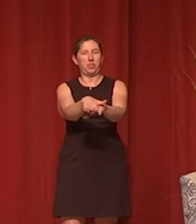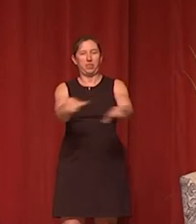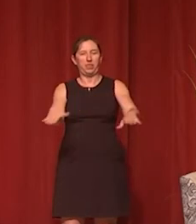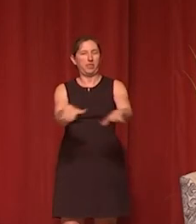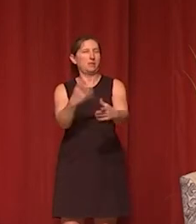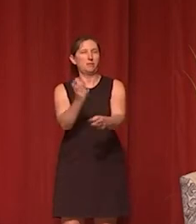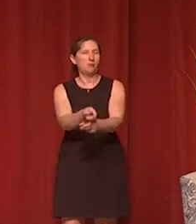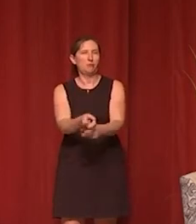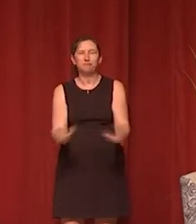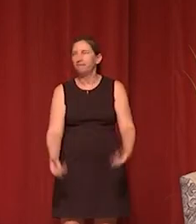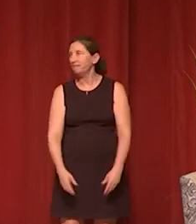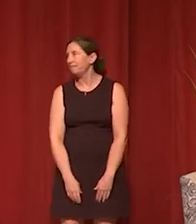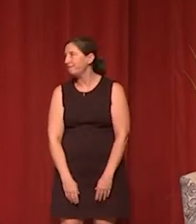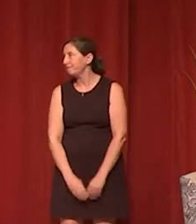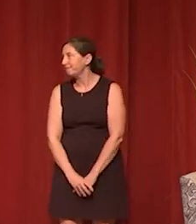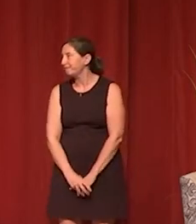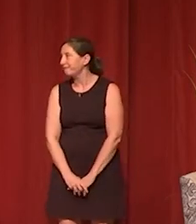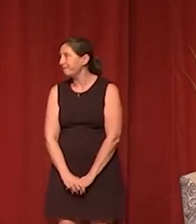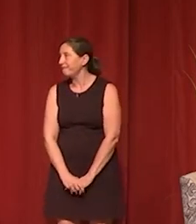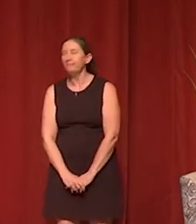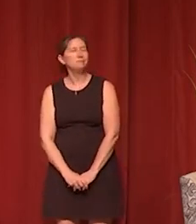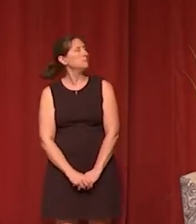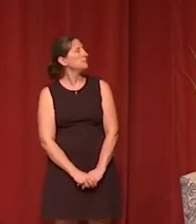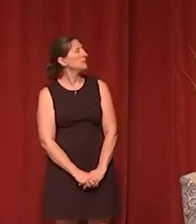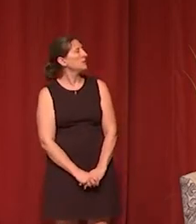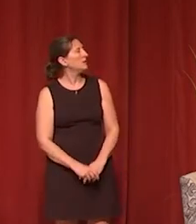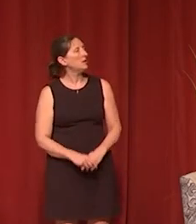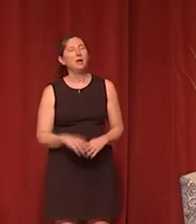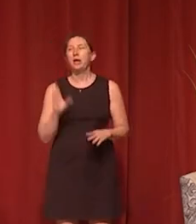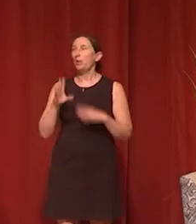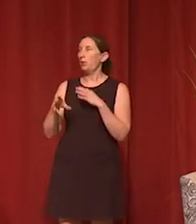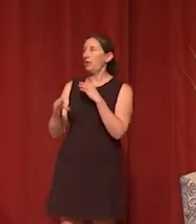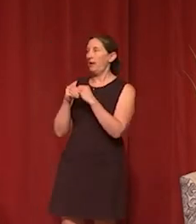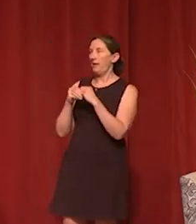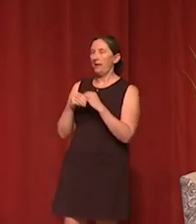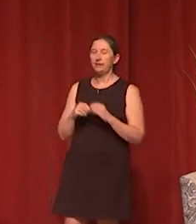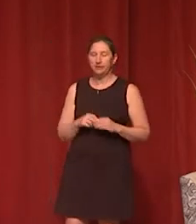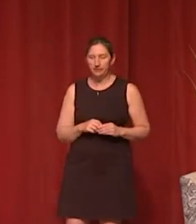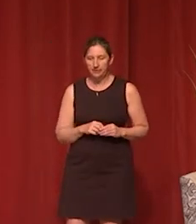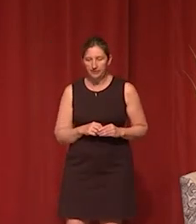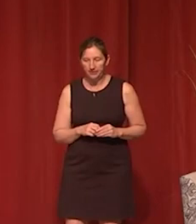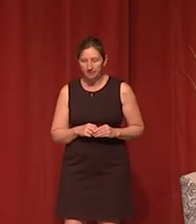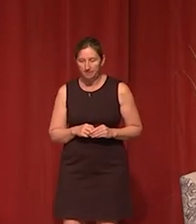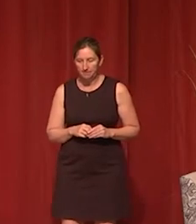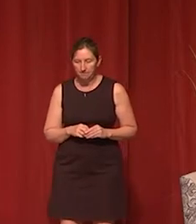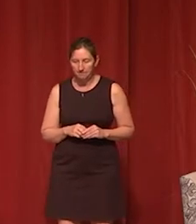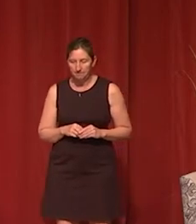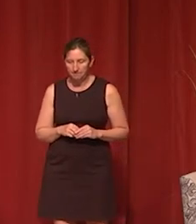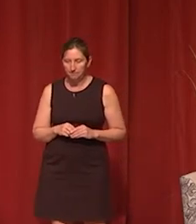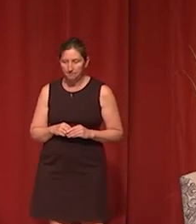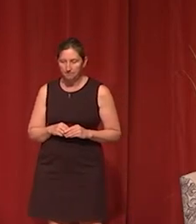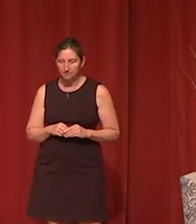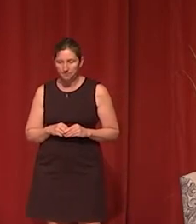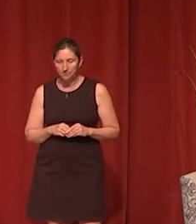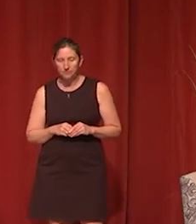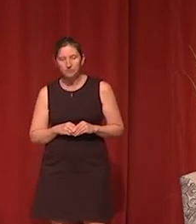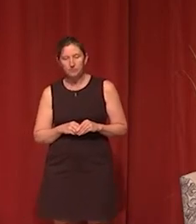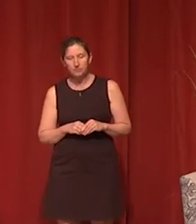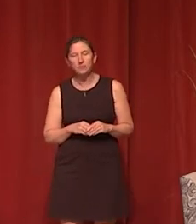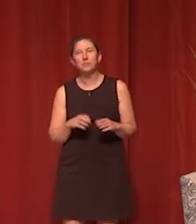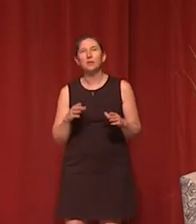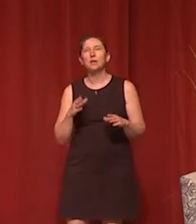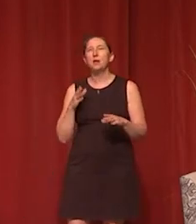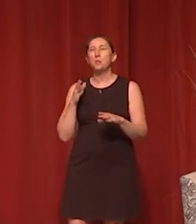I was just going to add, too, that in this case, put a plug in for the post-marketing clinical trials that are out there as well,